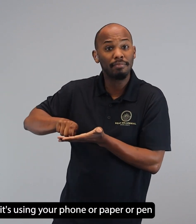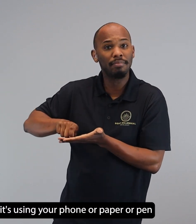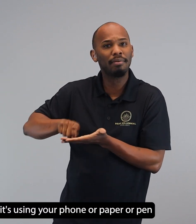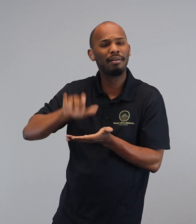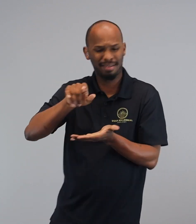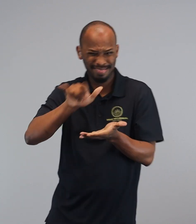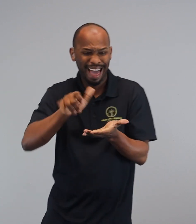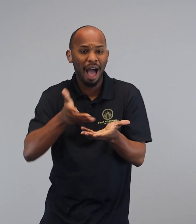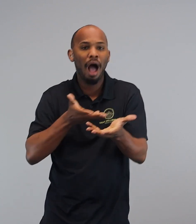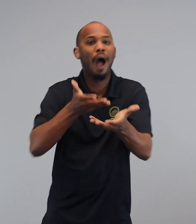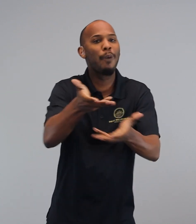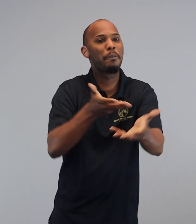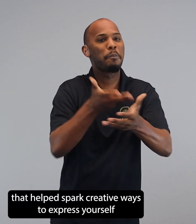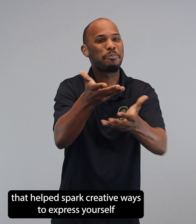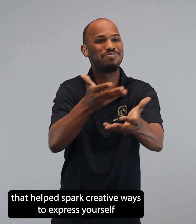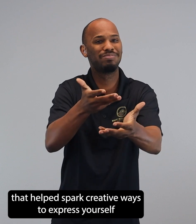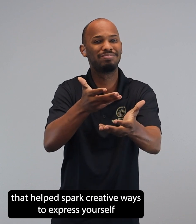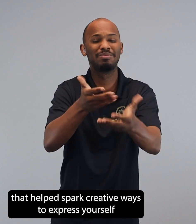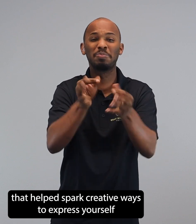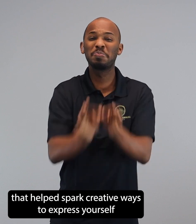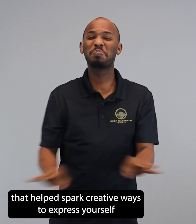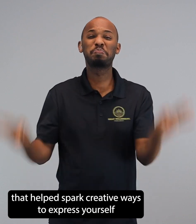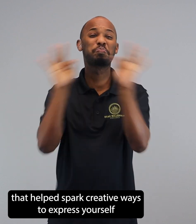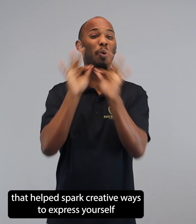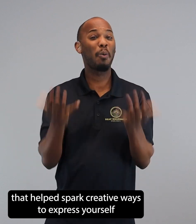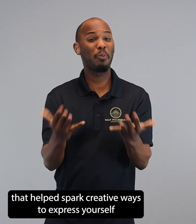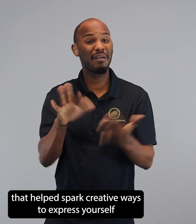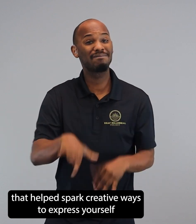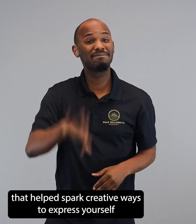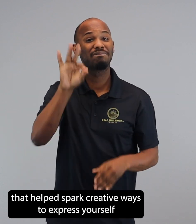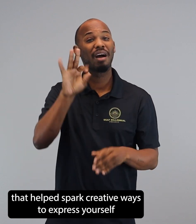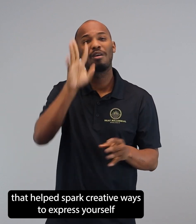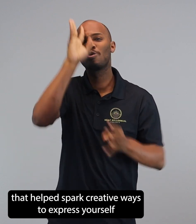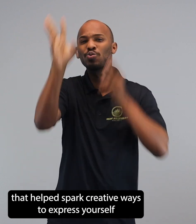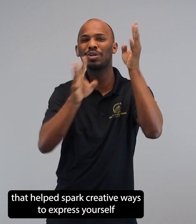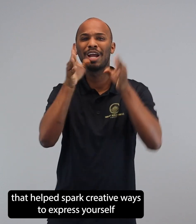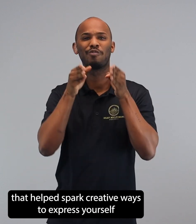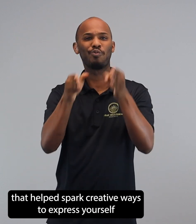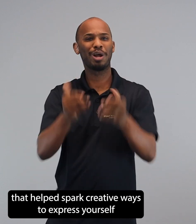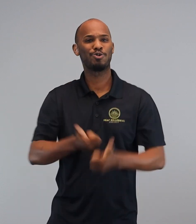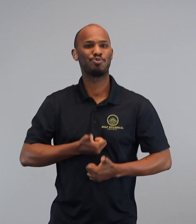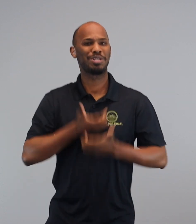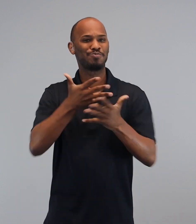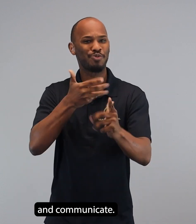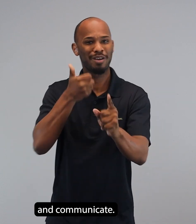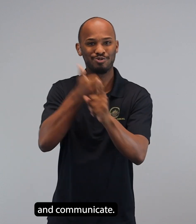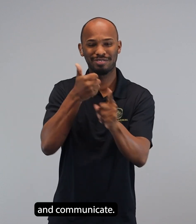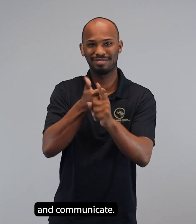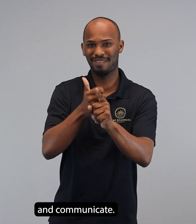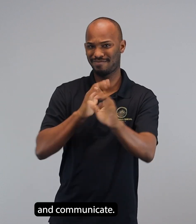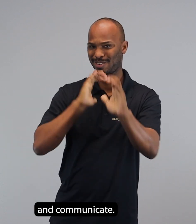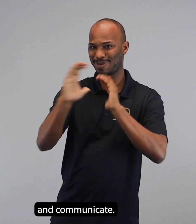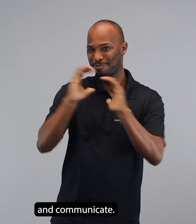pen that help find creative ways to express yourself and communicate.